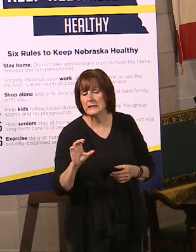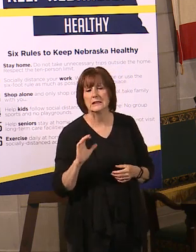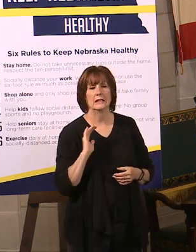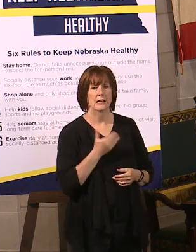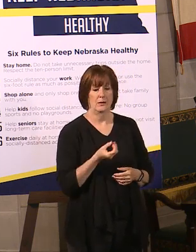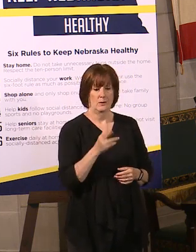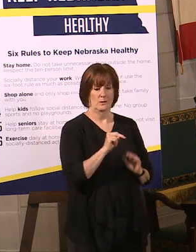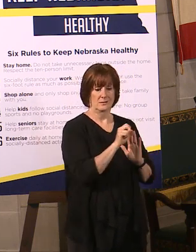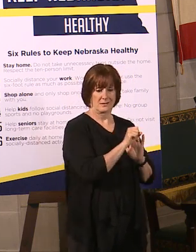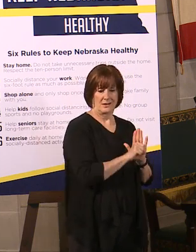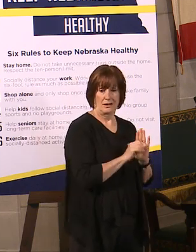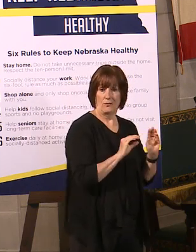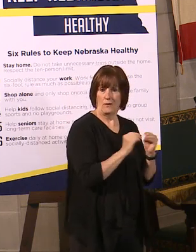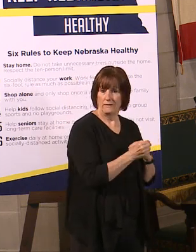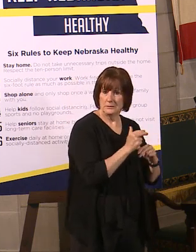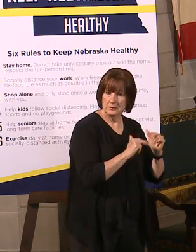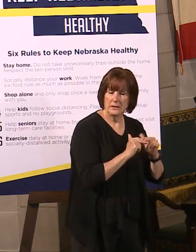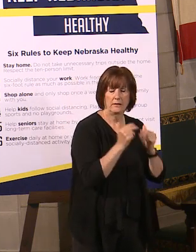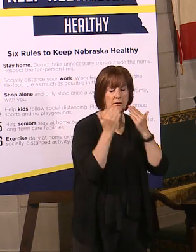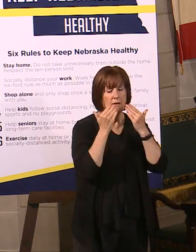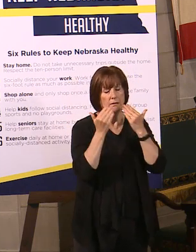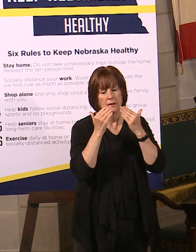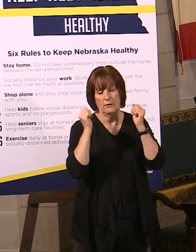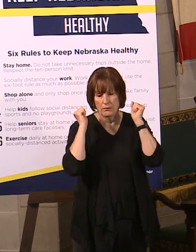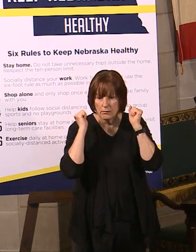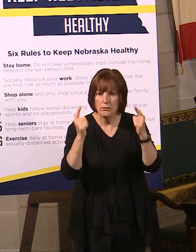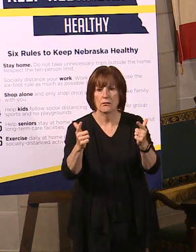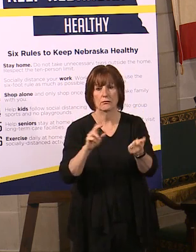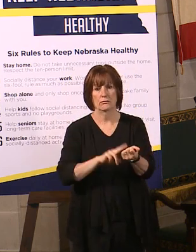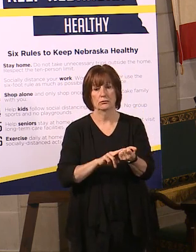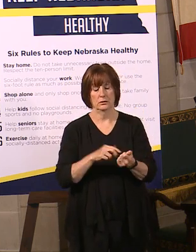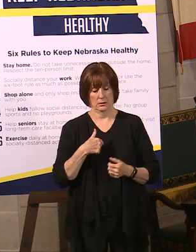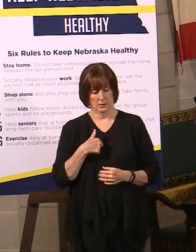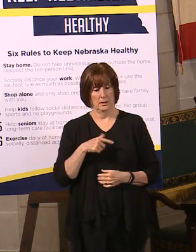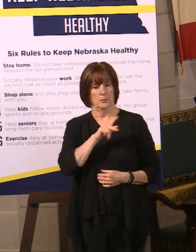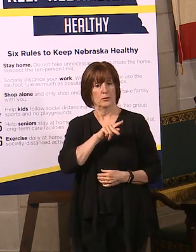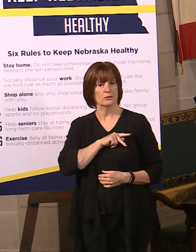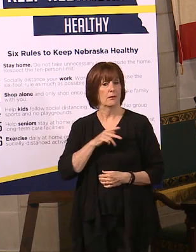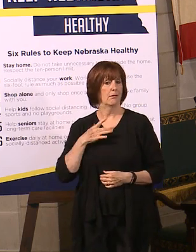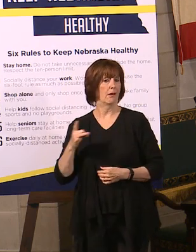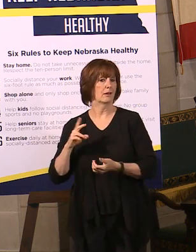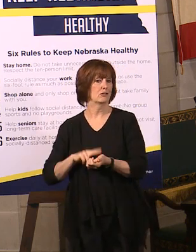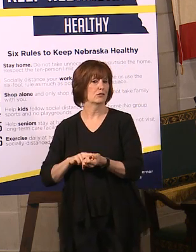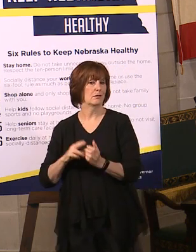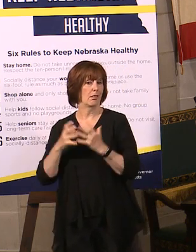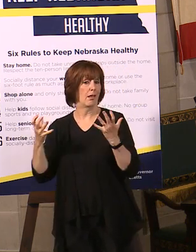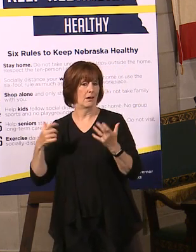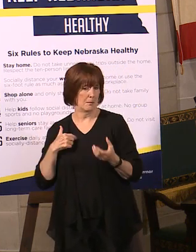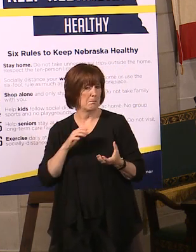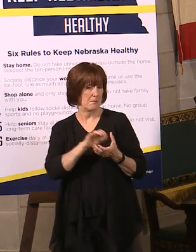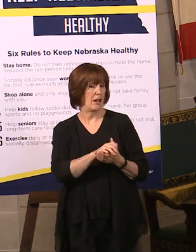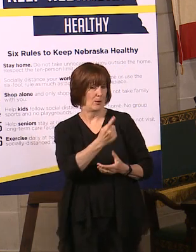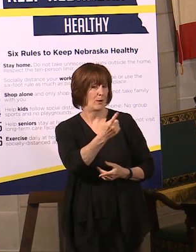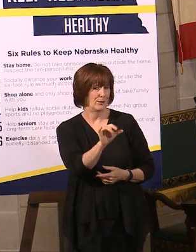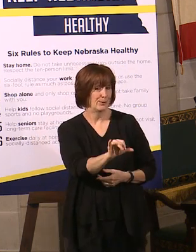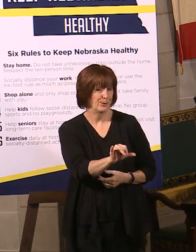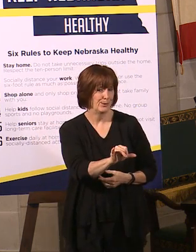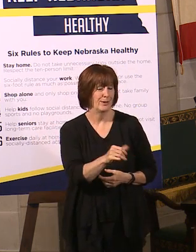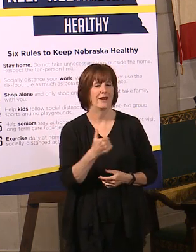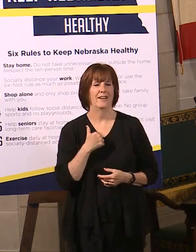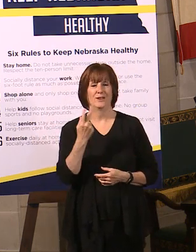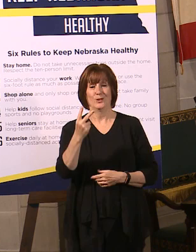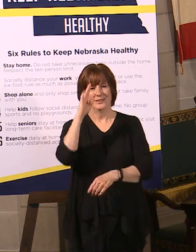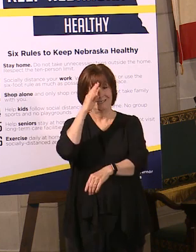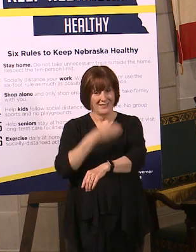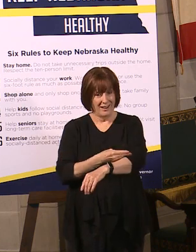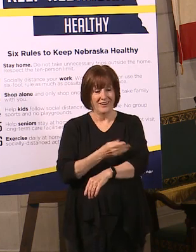state office building. I want to thank all the nurses. I personally like nurses a lot. I married one too, and we have 2